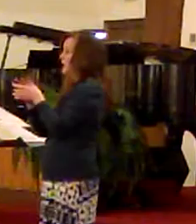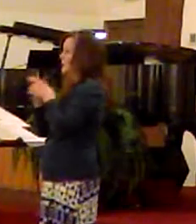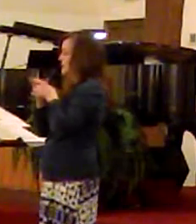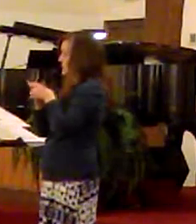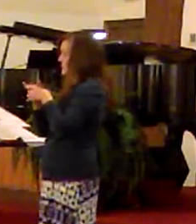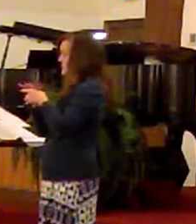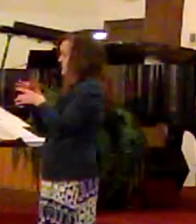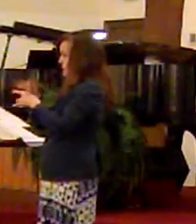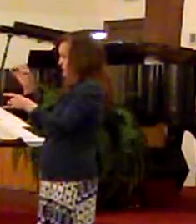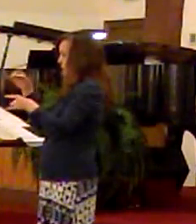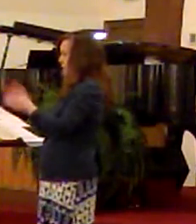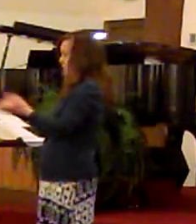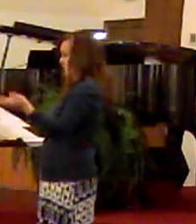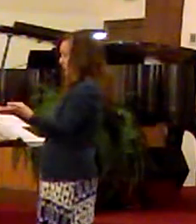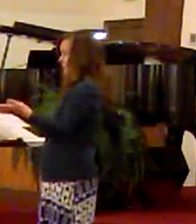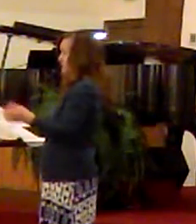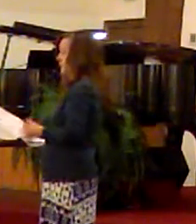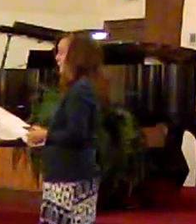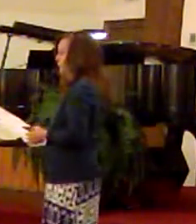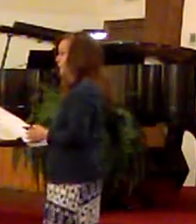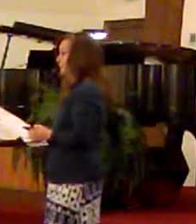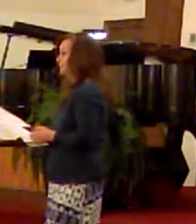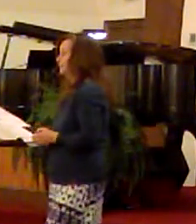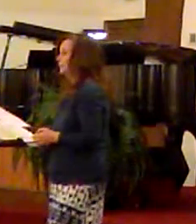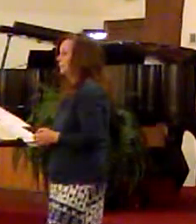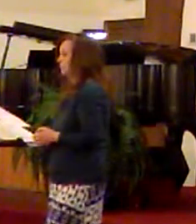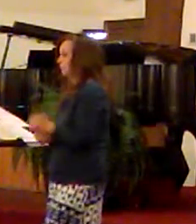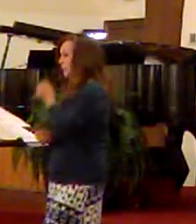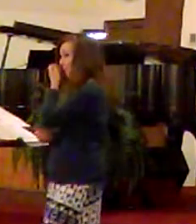and comparing it to the Word of God.